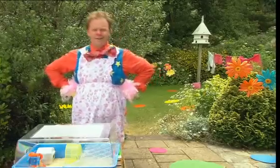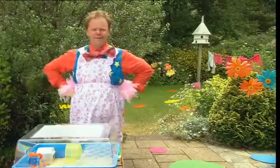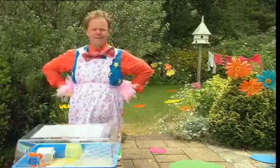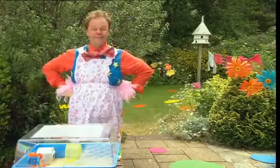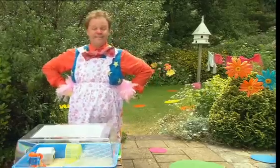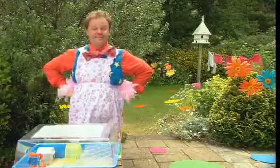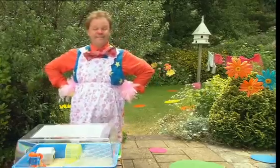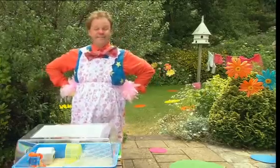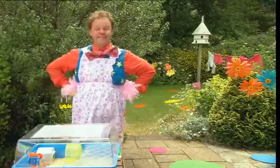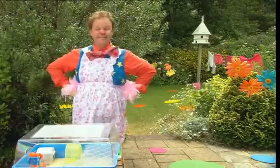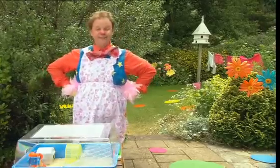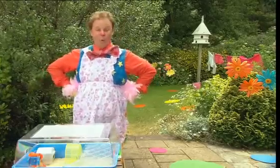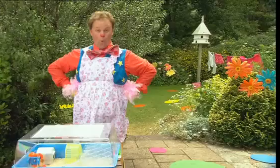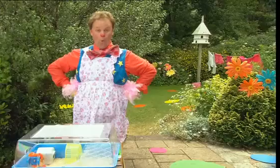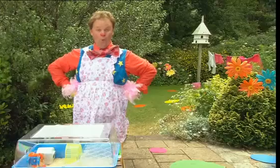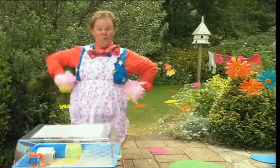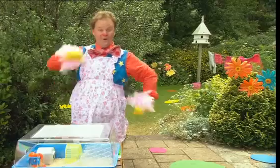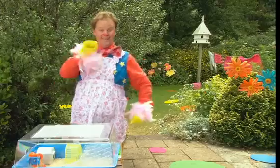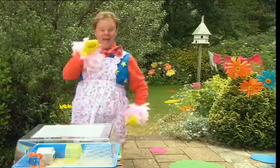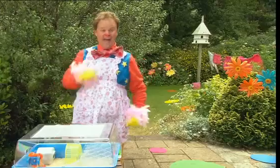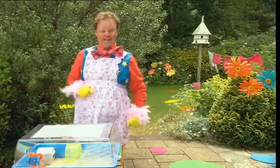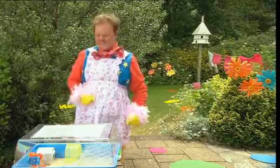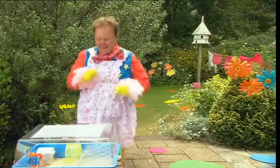a sign of a hamster, please? Oh, yes!